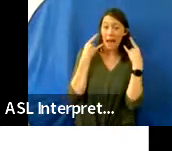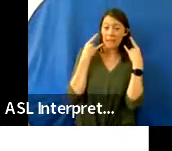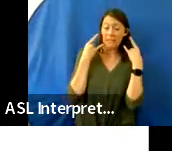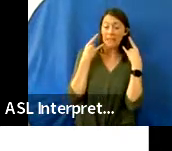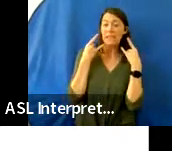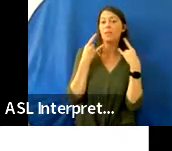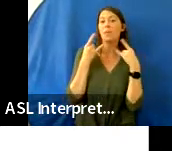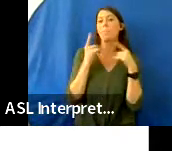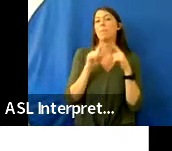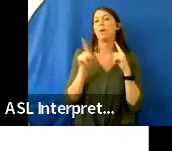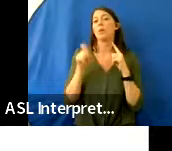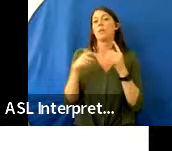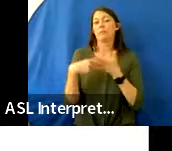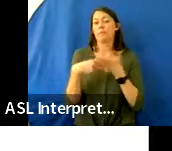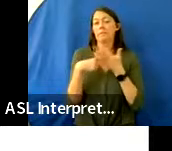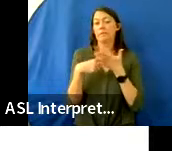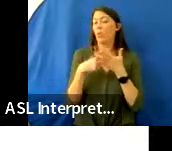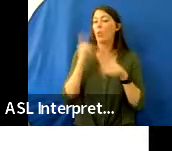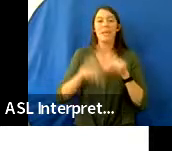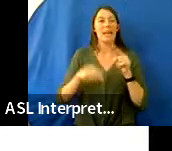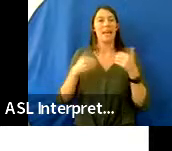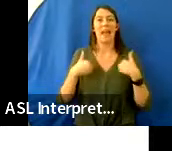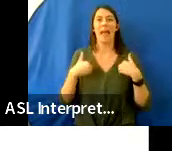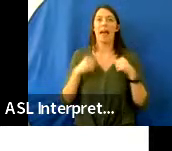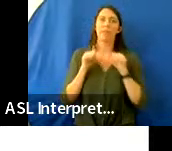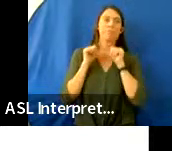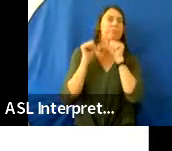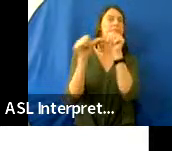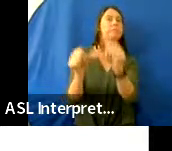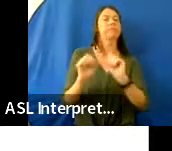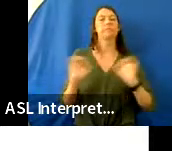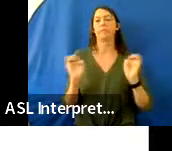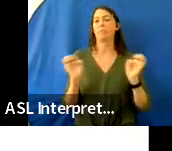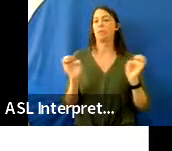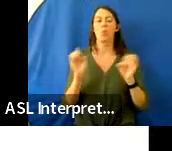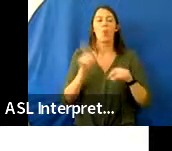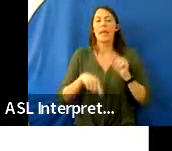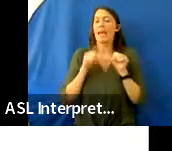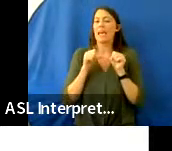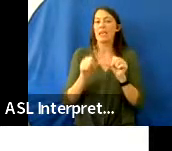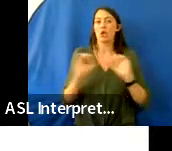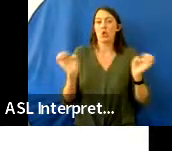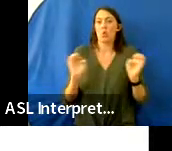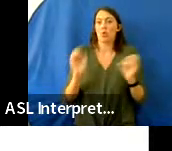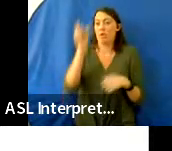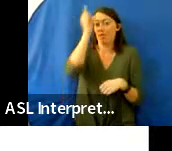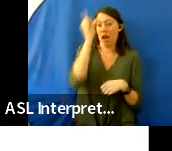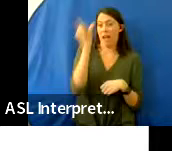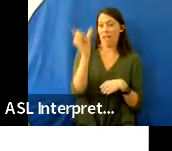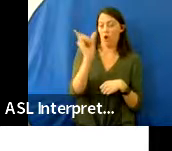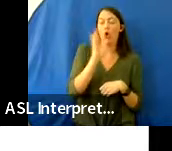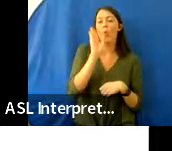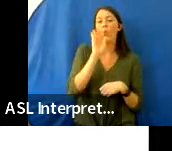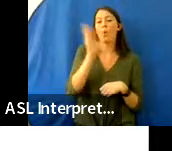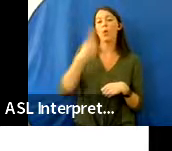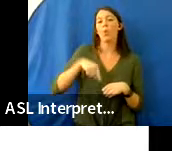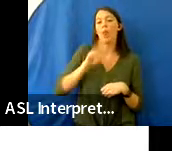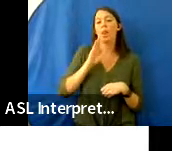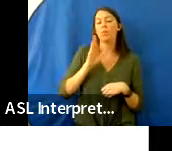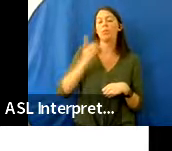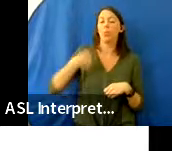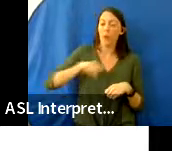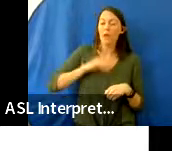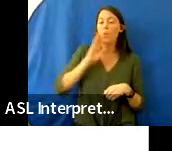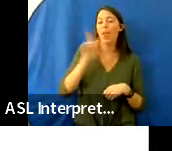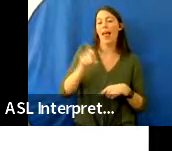requirements can't be with us forever, because we can't be in a state of emergency forever. At a certain point, we have to adjust. It's new normal. They will continue